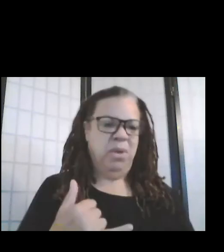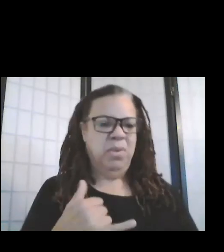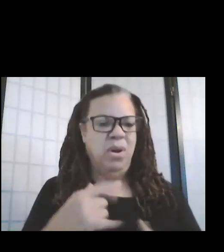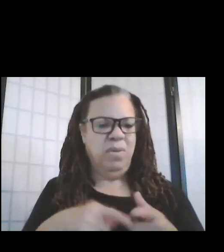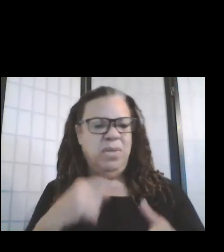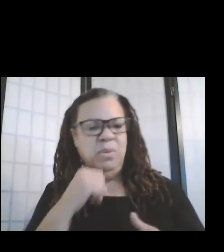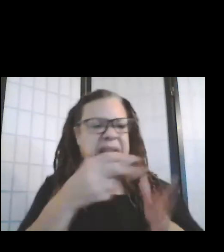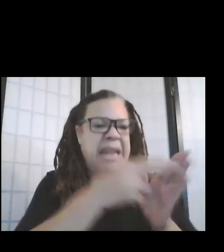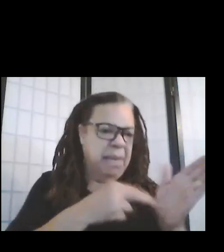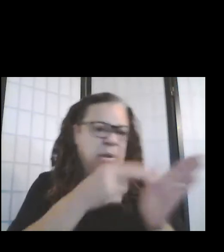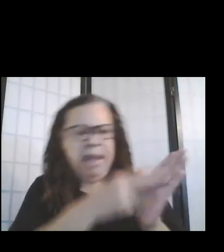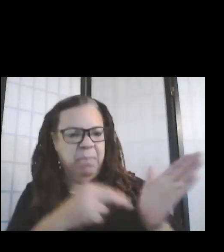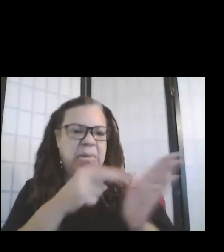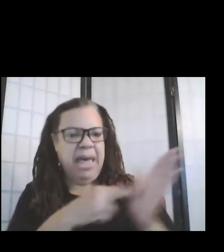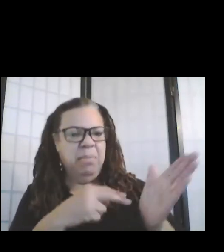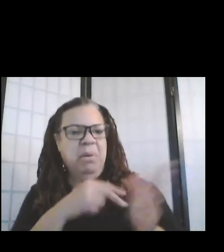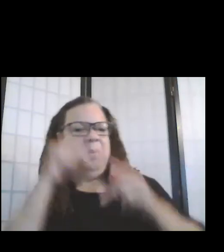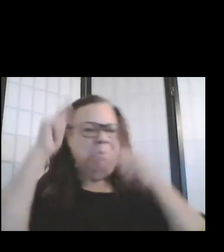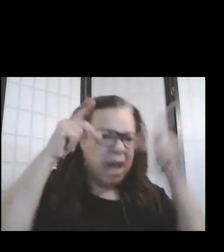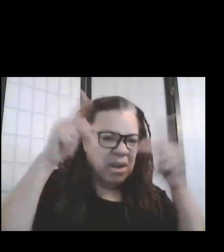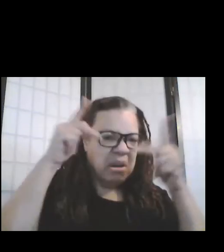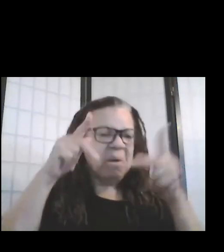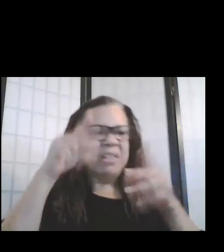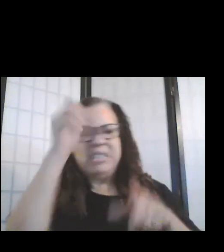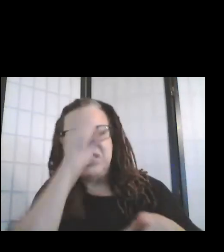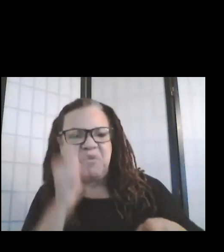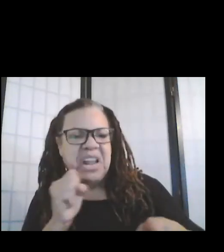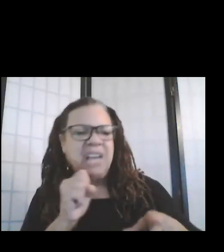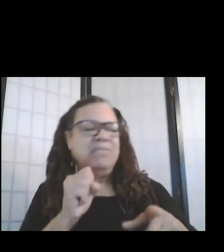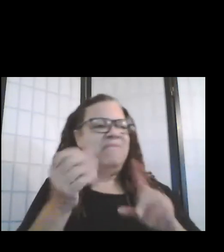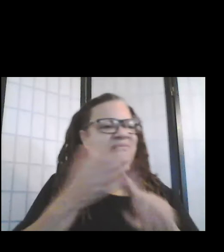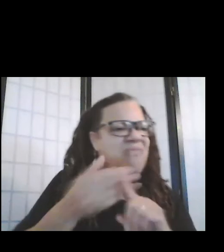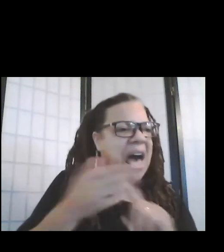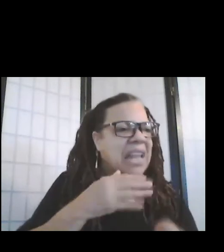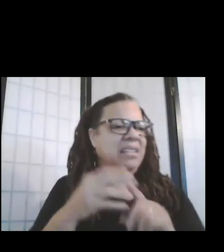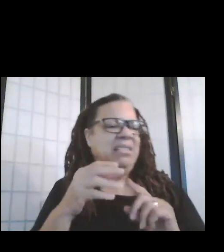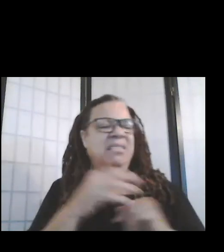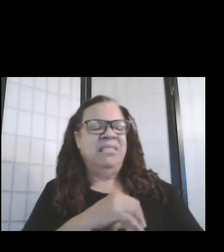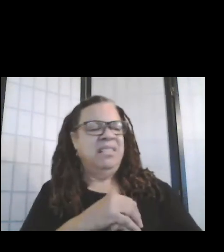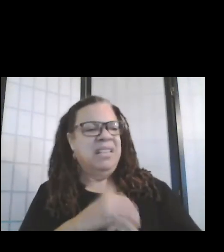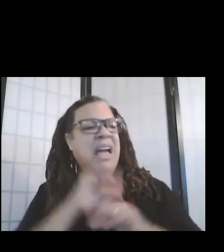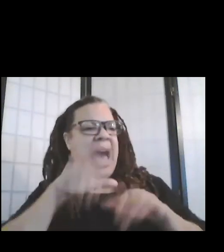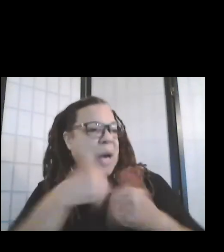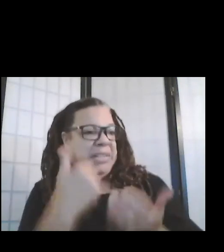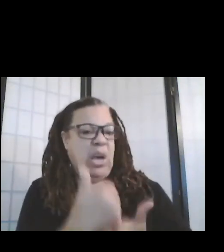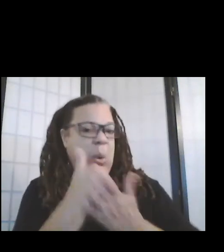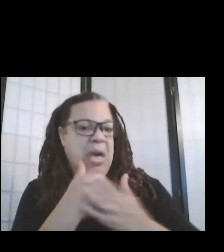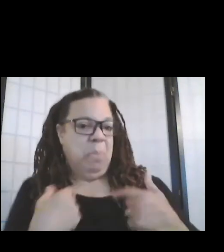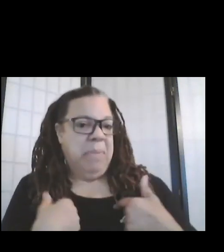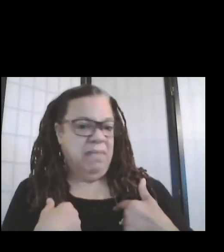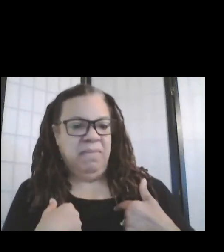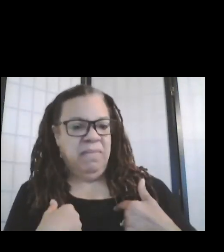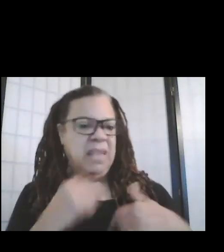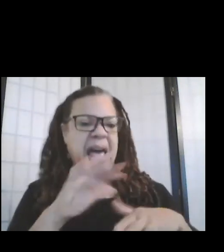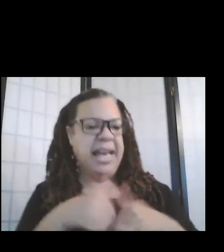friggin' labels. Paranoid schizophrenia with violent sociopathic tendencies. How is that going to help me? How is that